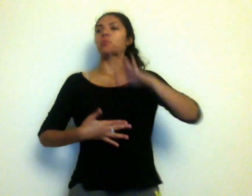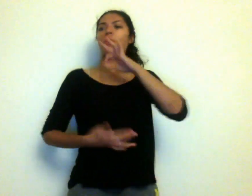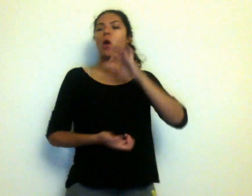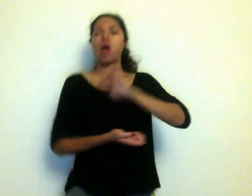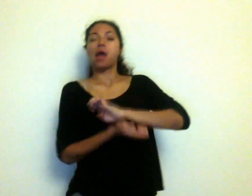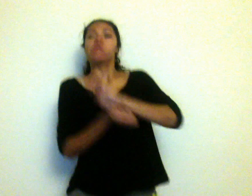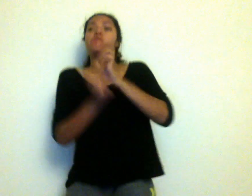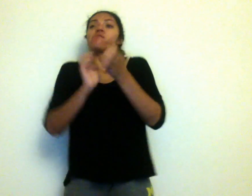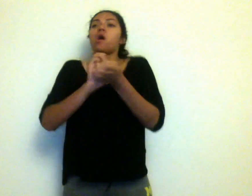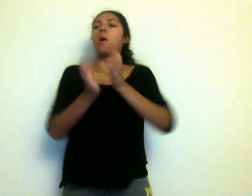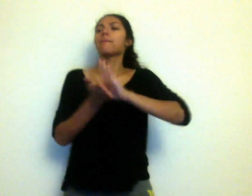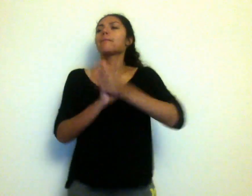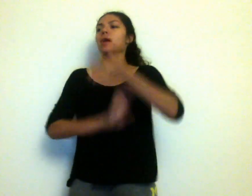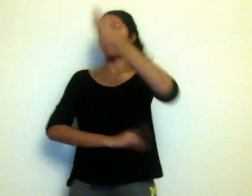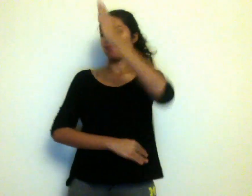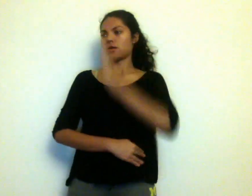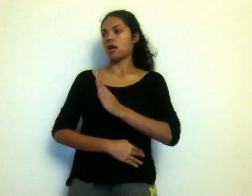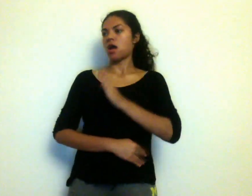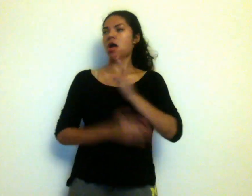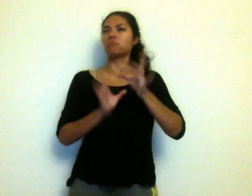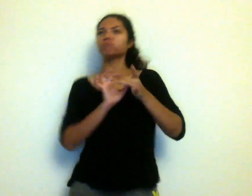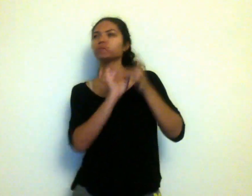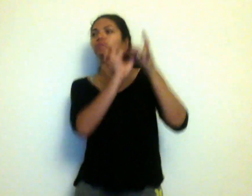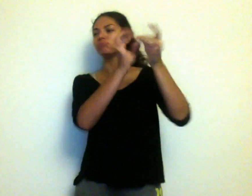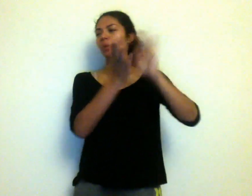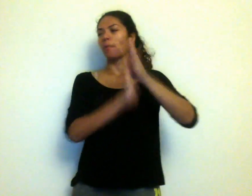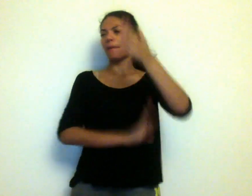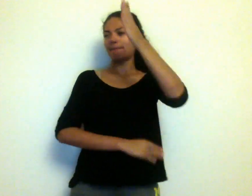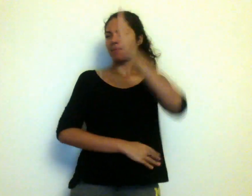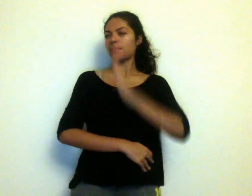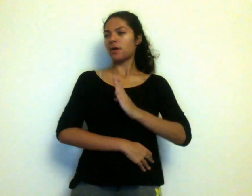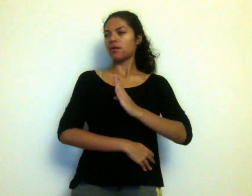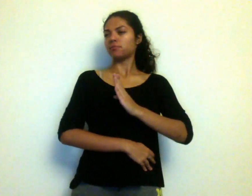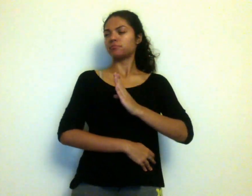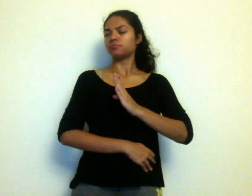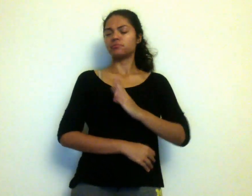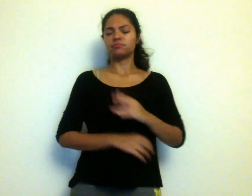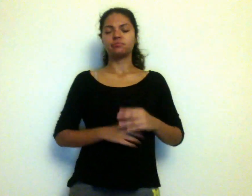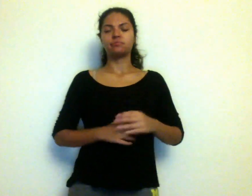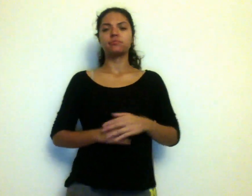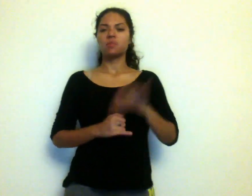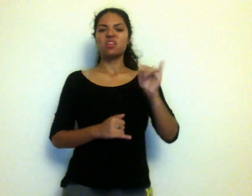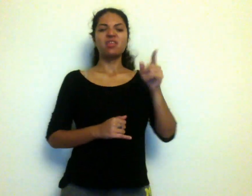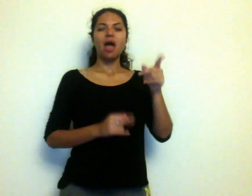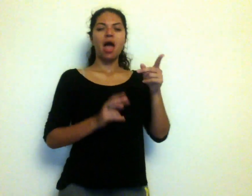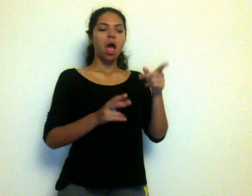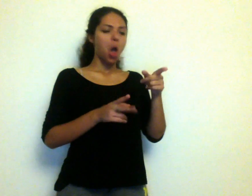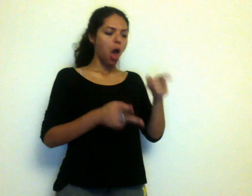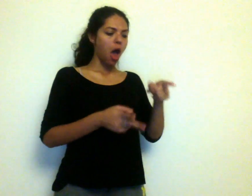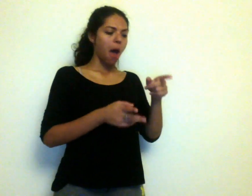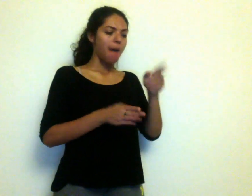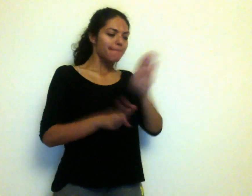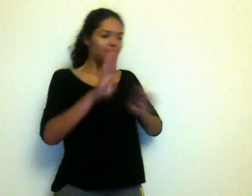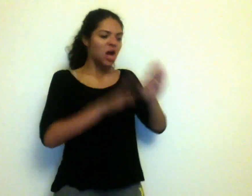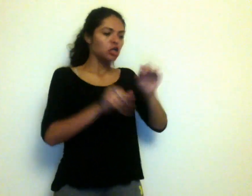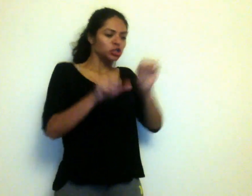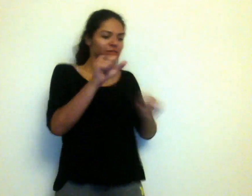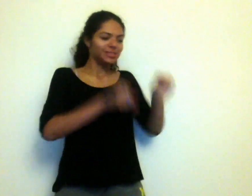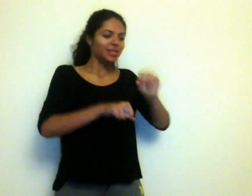divine. So you see how they took biological science and identified it with Hindu teaching. What did Christians